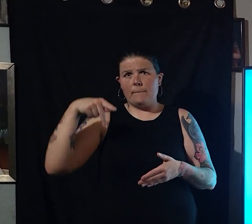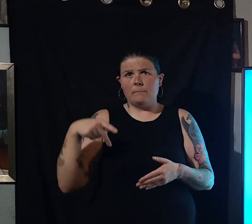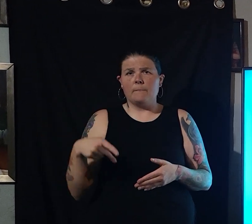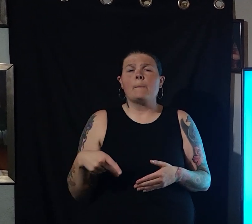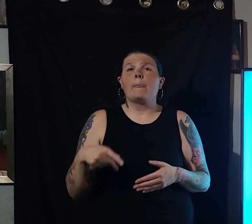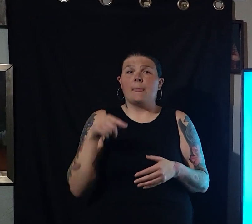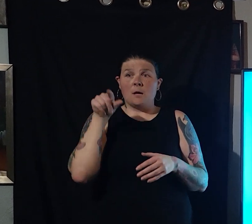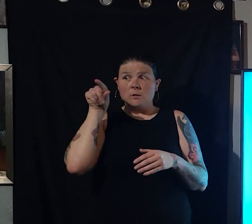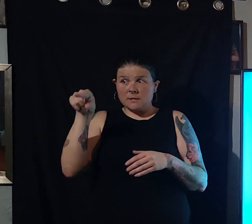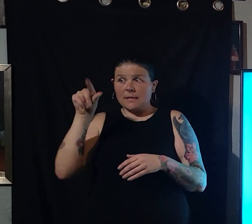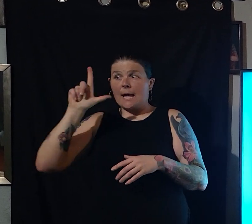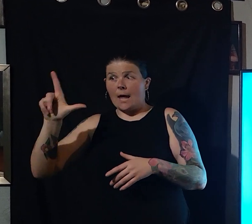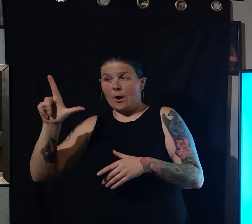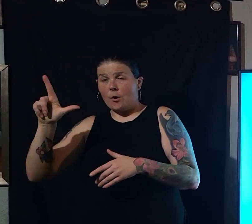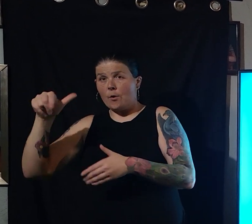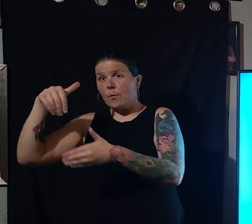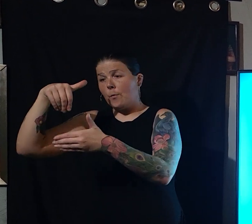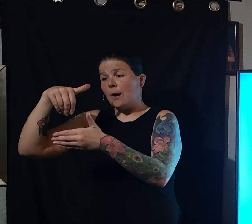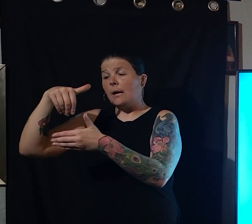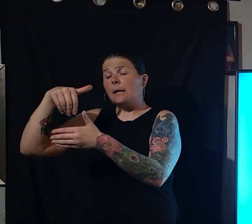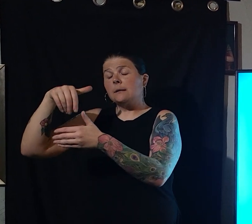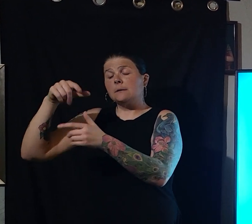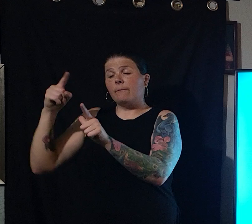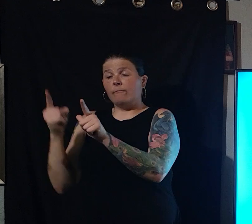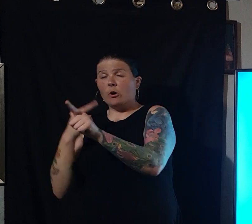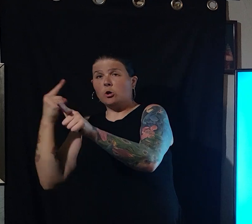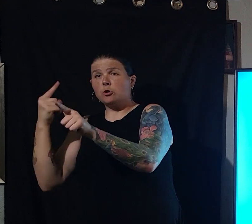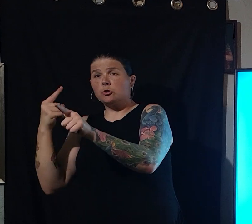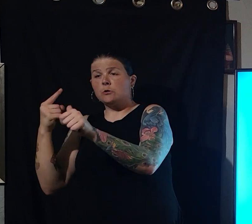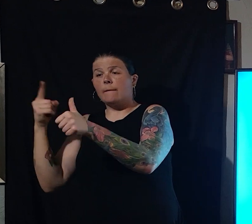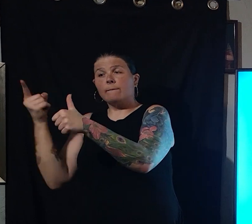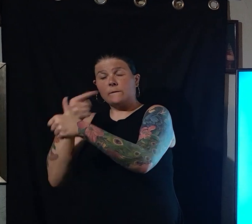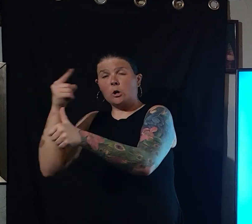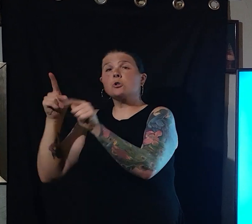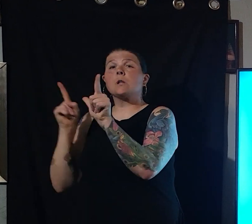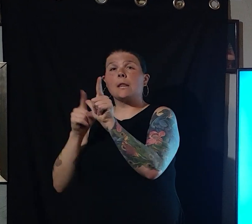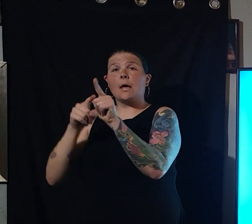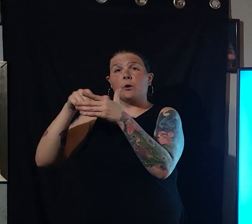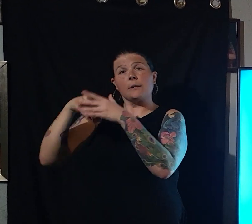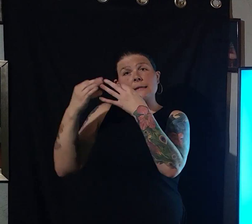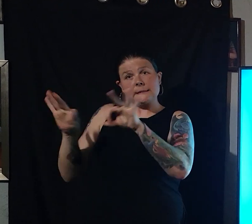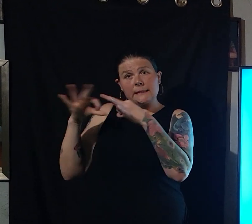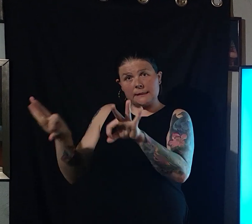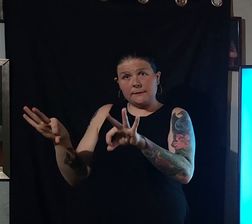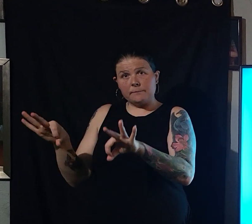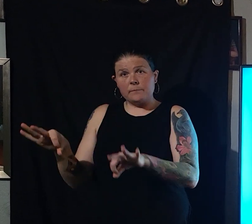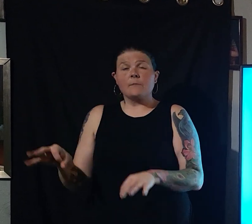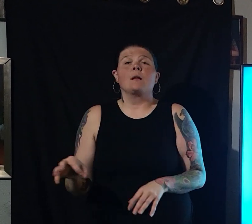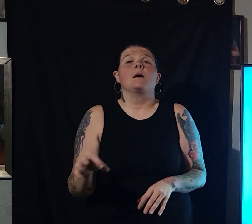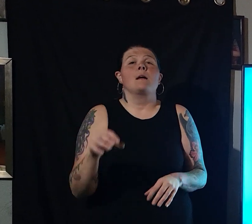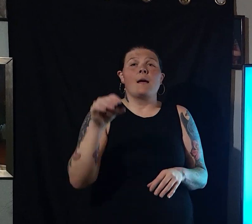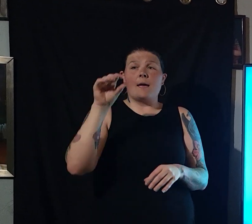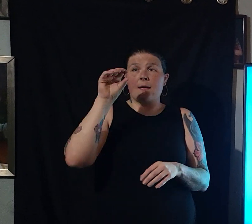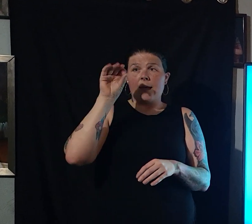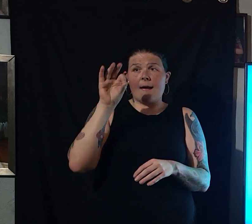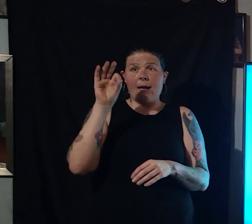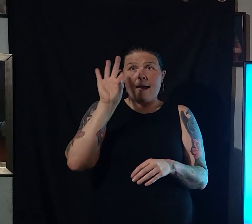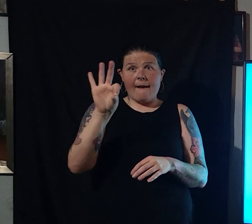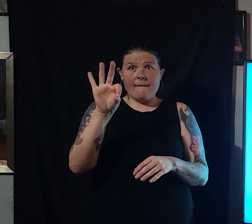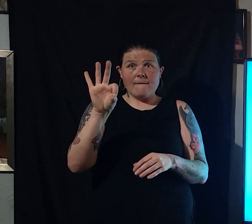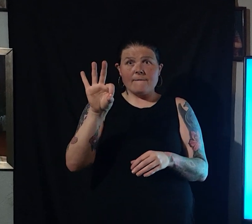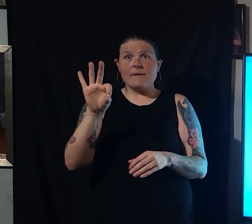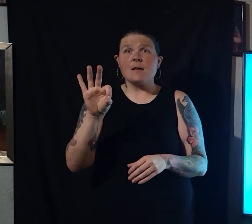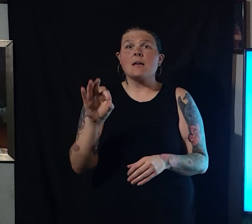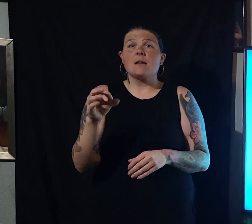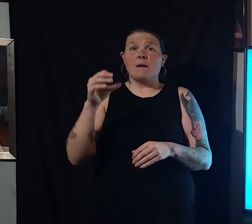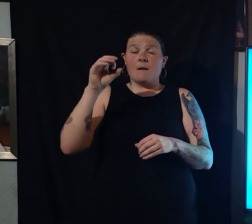The L is capitalized because it's the first letter of the sentence. The F is capitalized